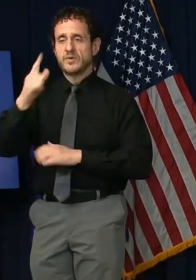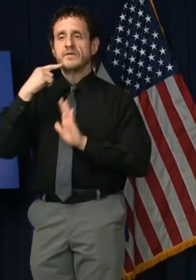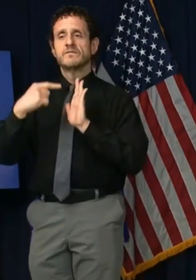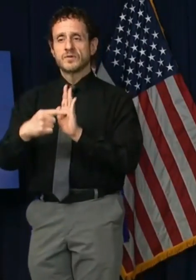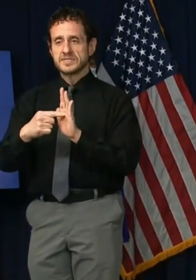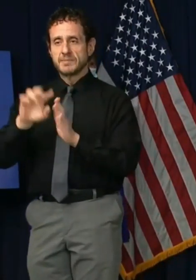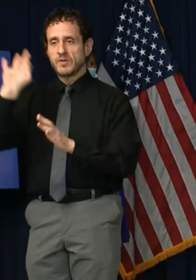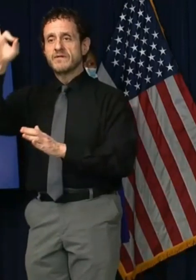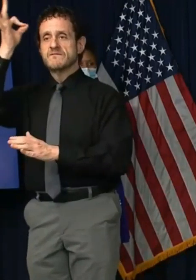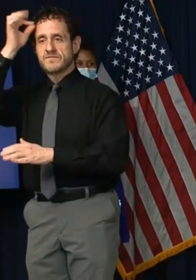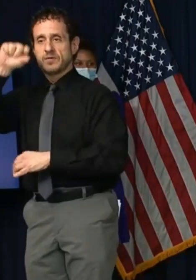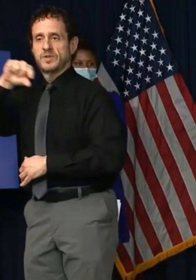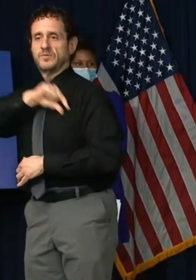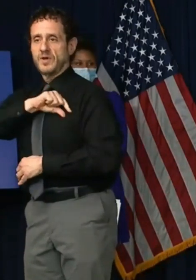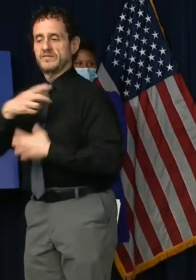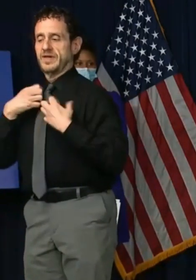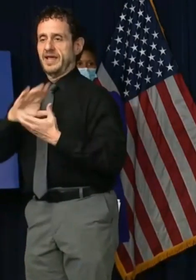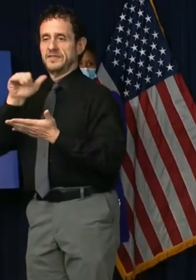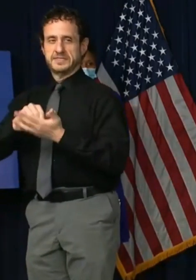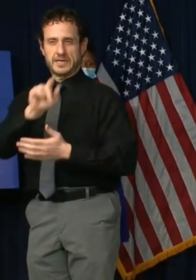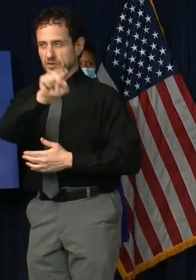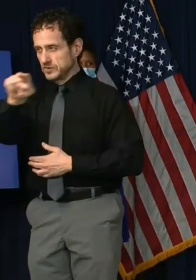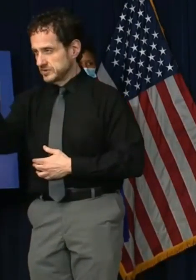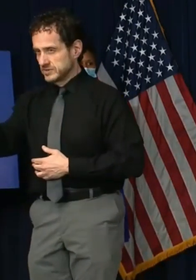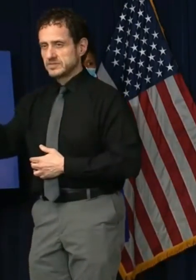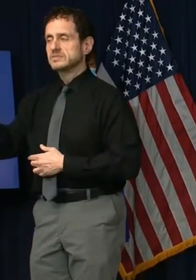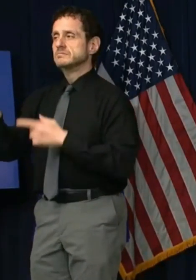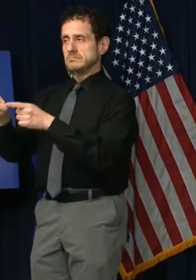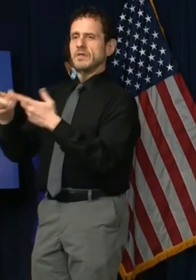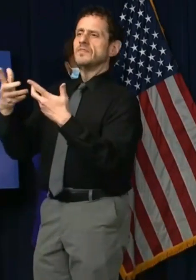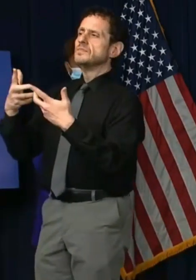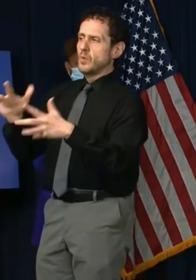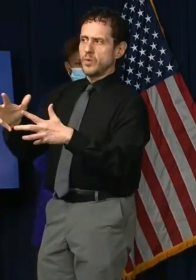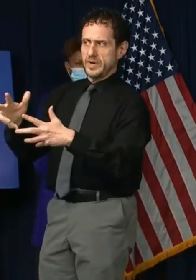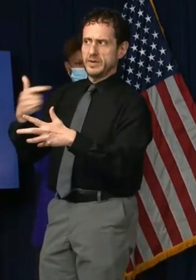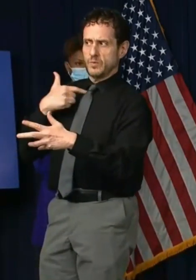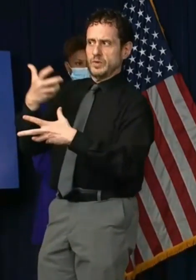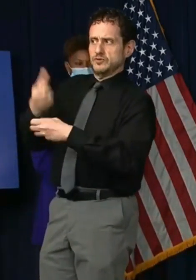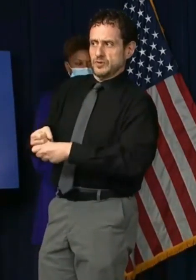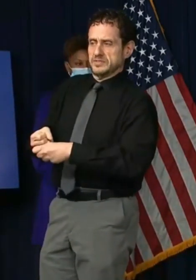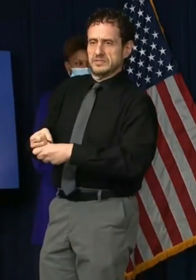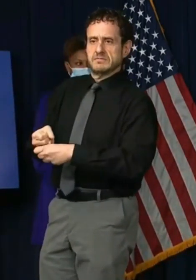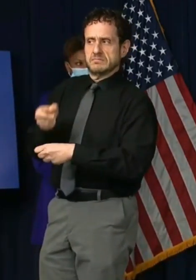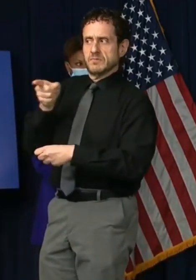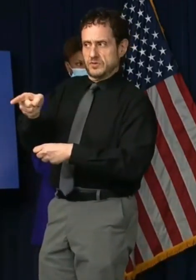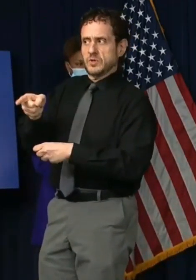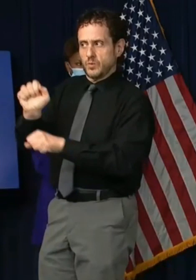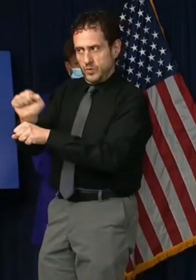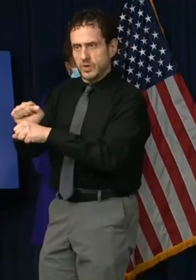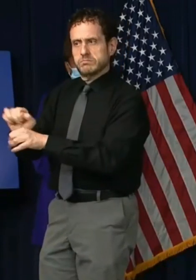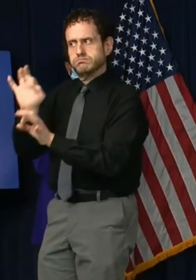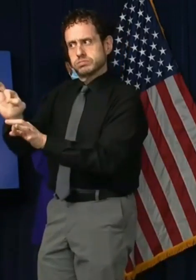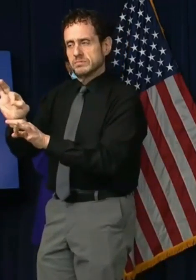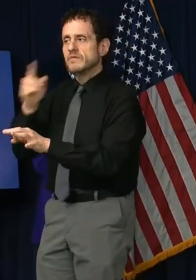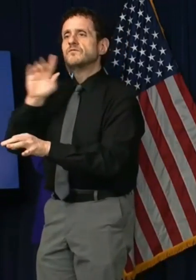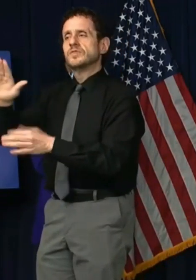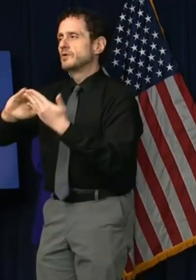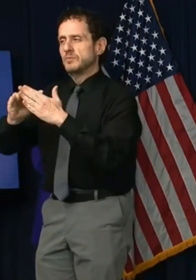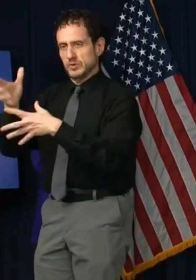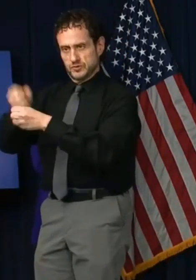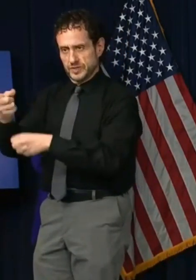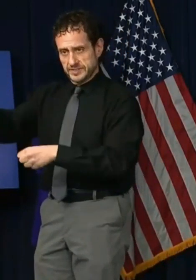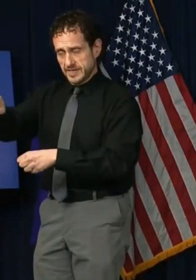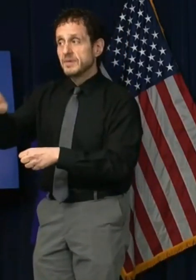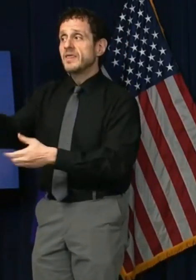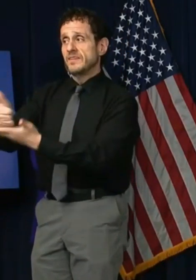the federally qualified health centers, which already are trusted in their communities. They've helped us expand the